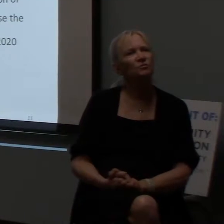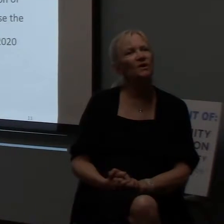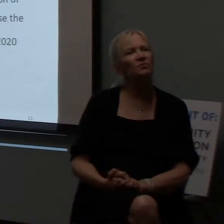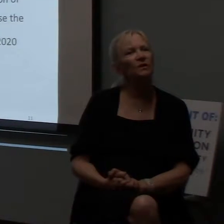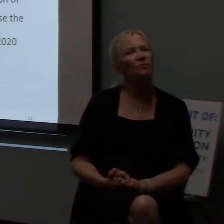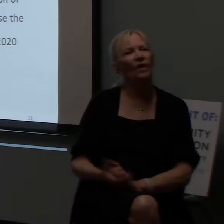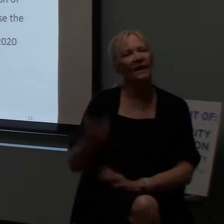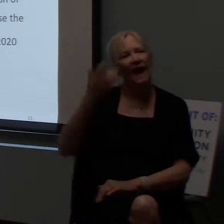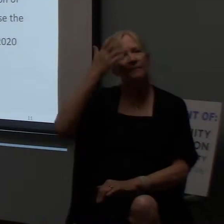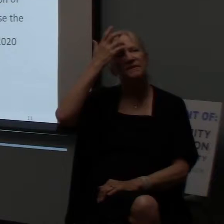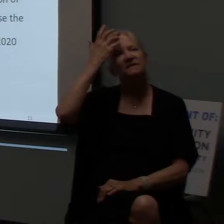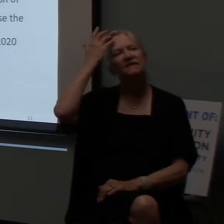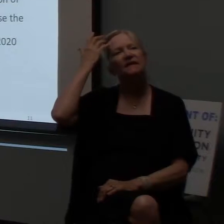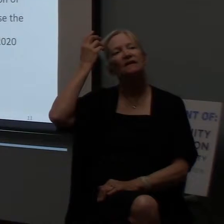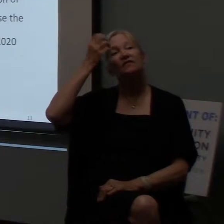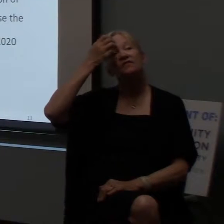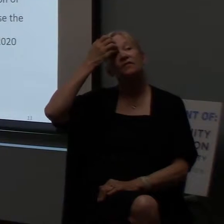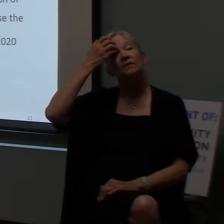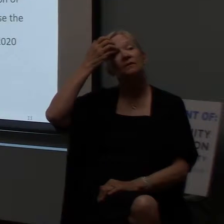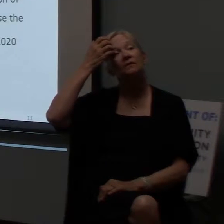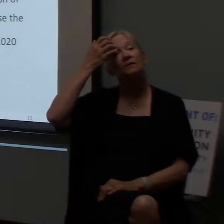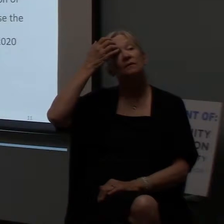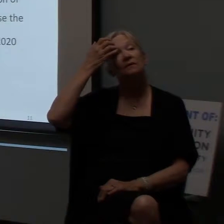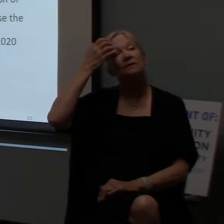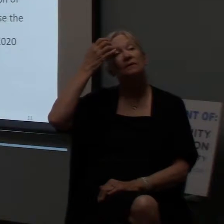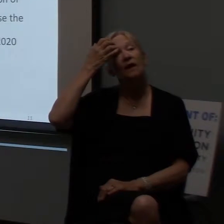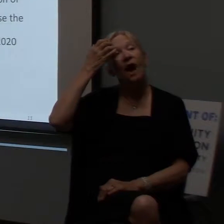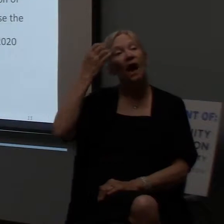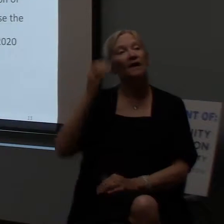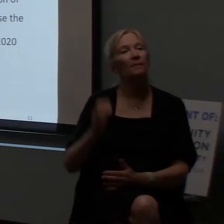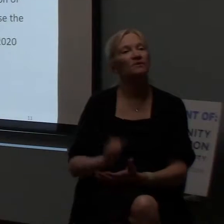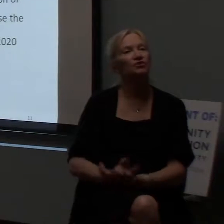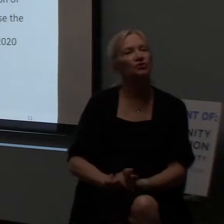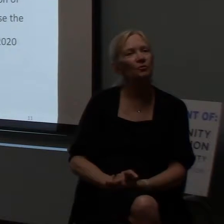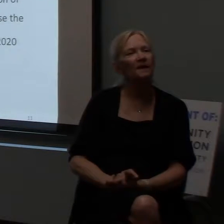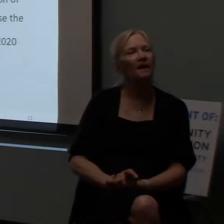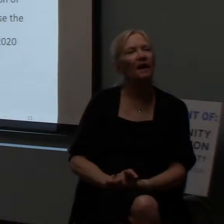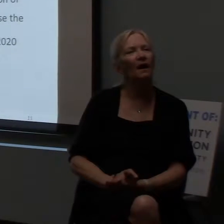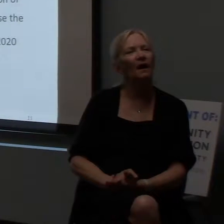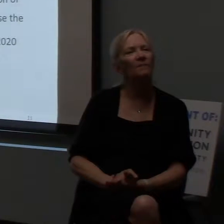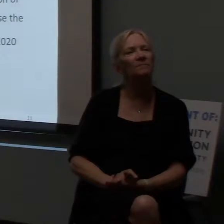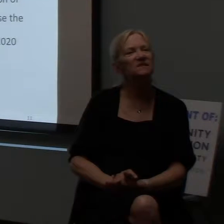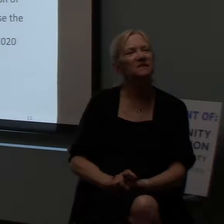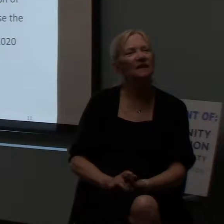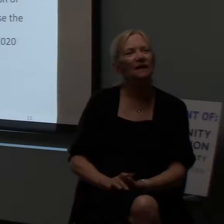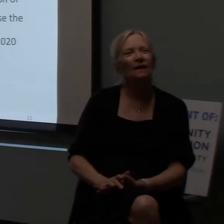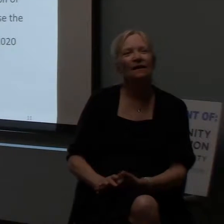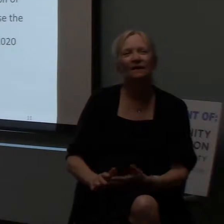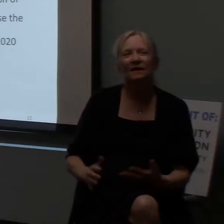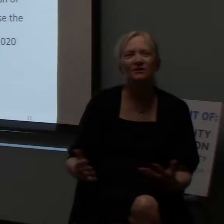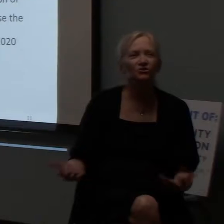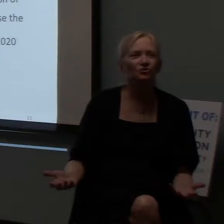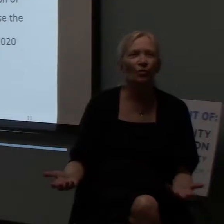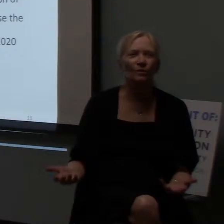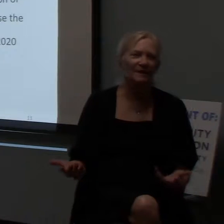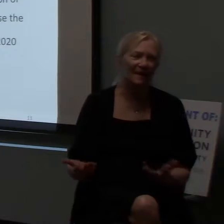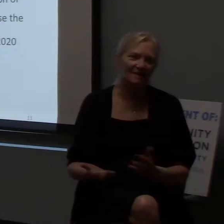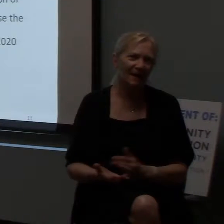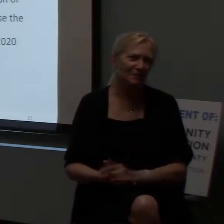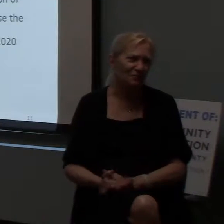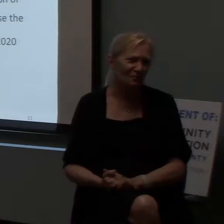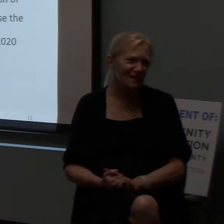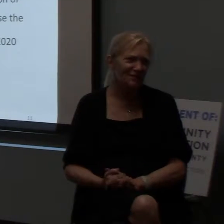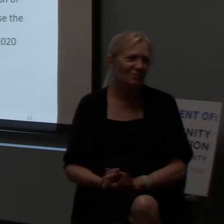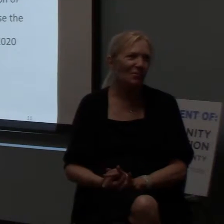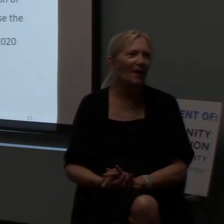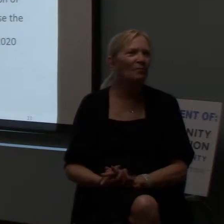I was wondering, what happens if a commissioner becomes controlling? I